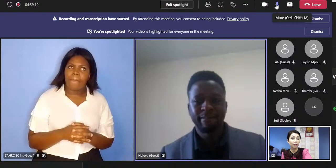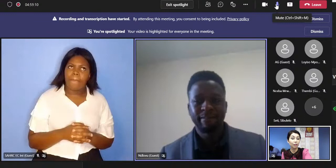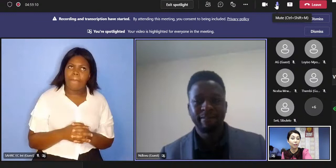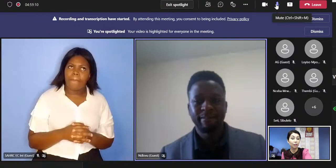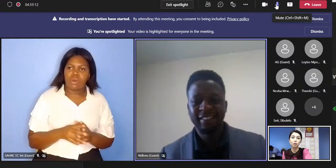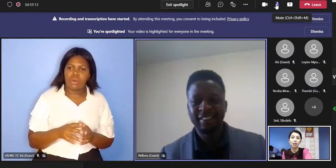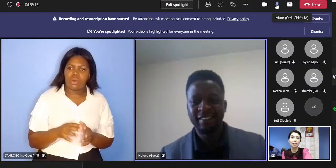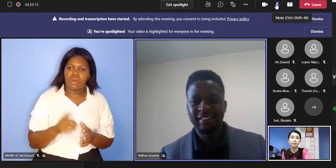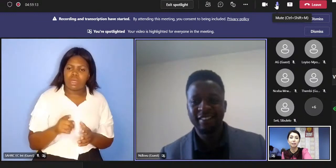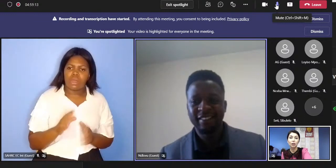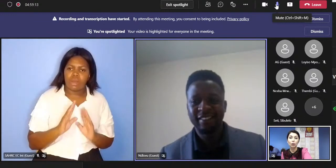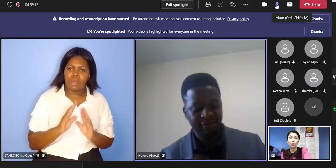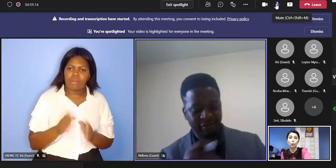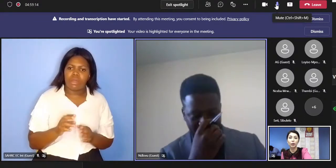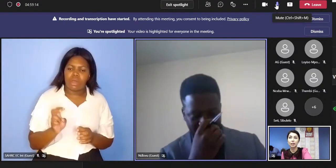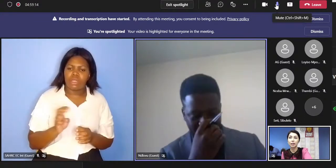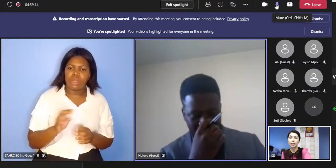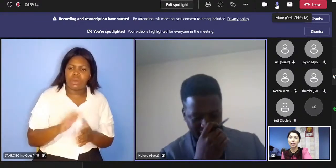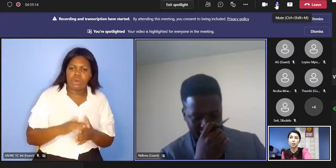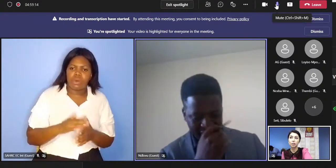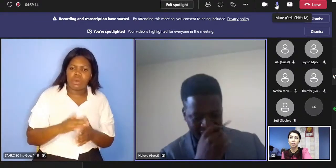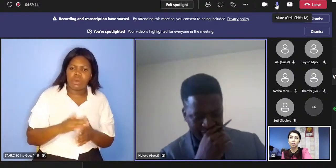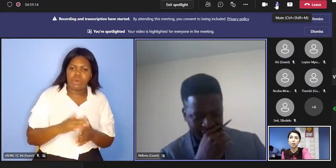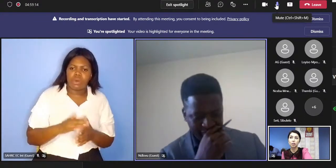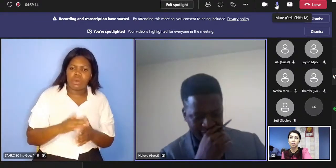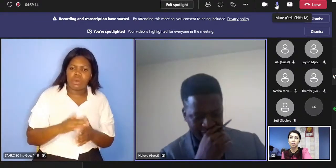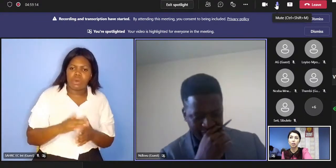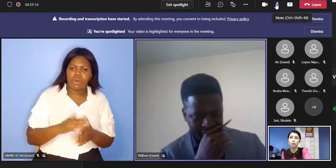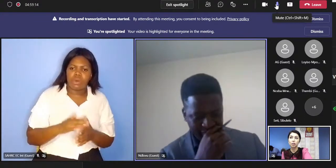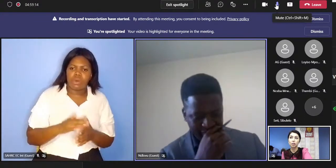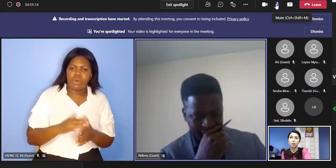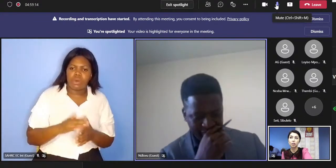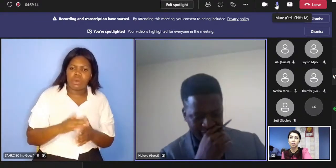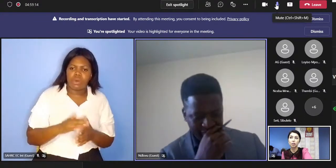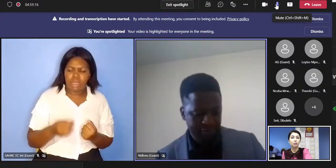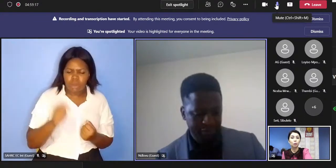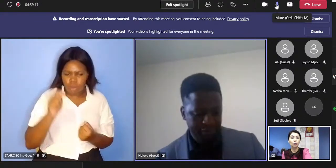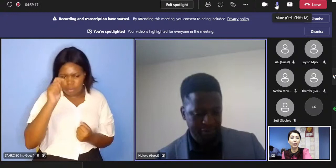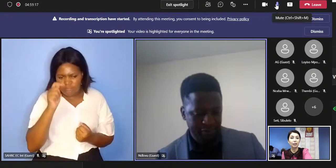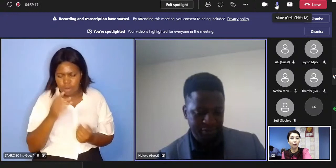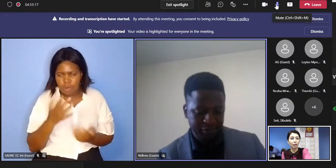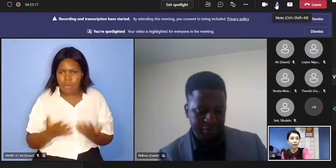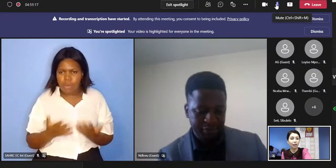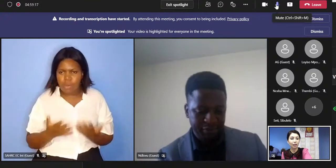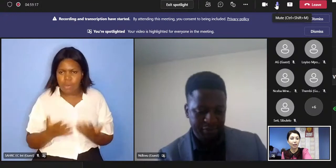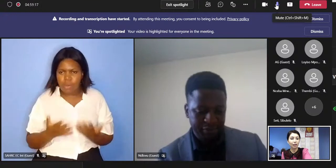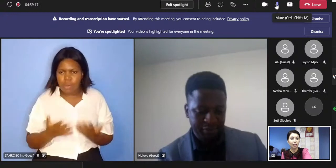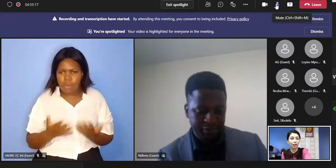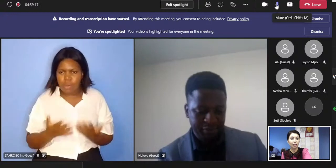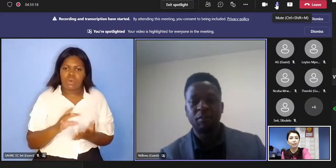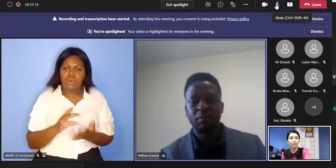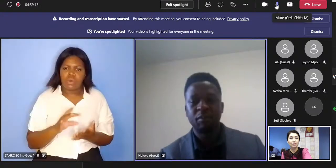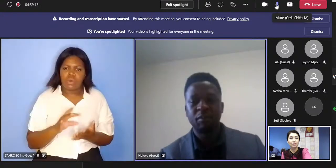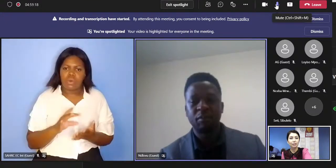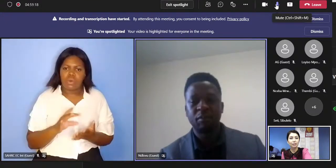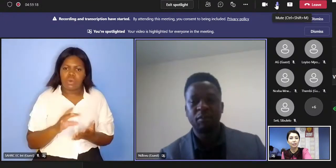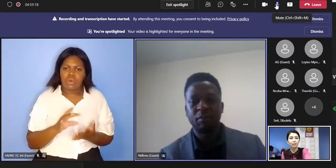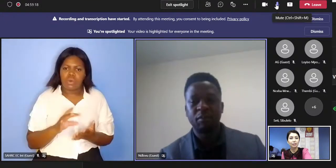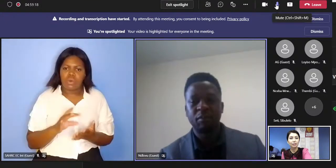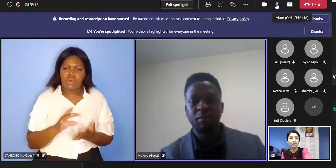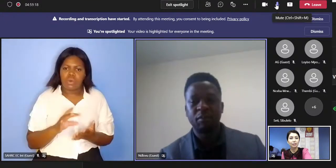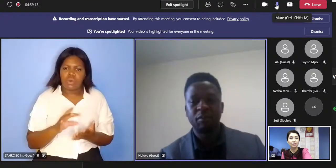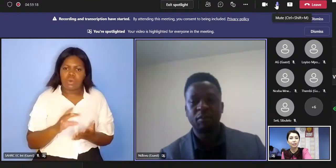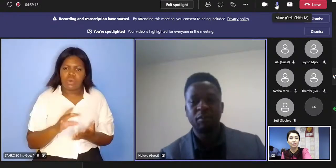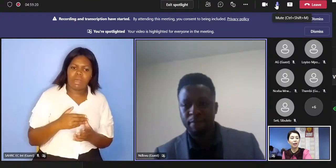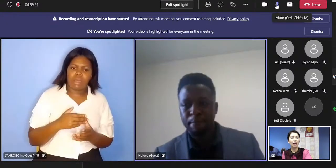a male child or a child who chooses to wear longer hair, do you think